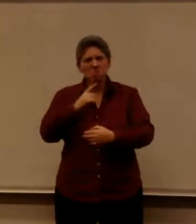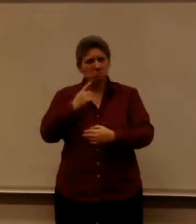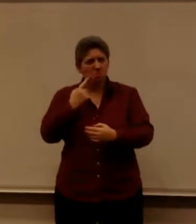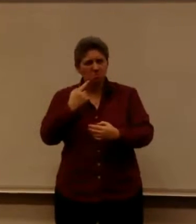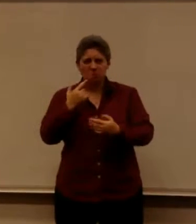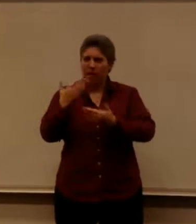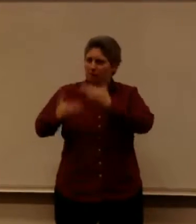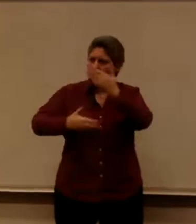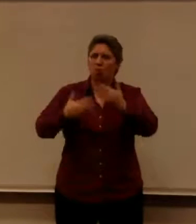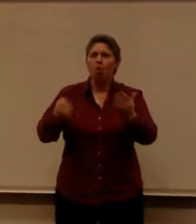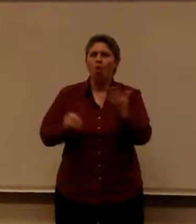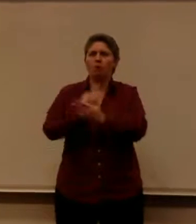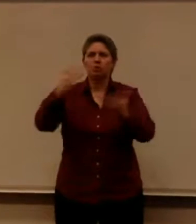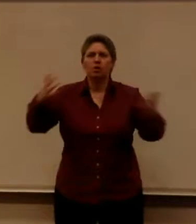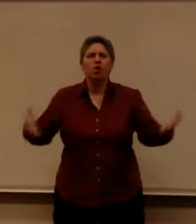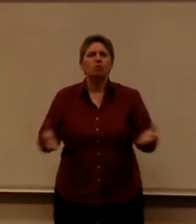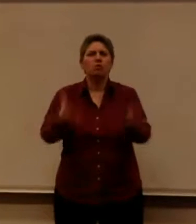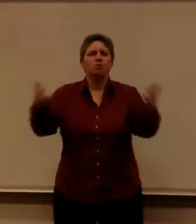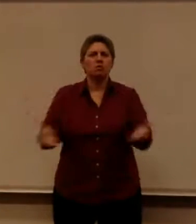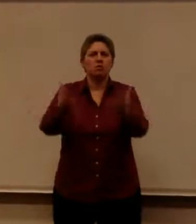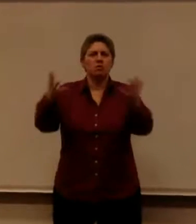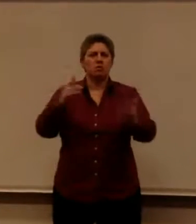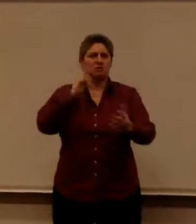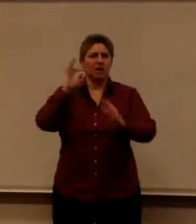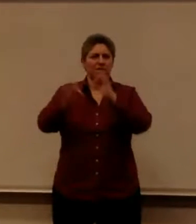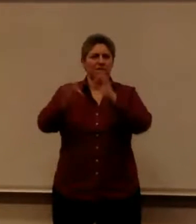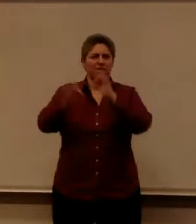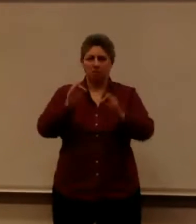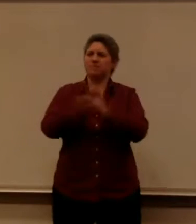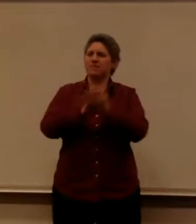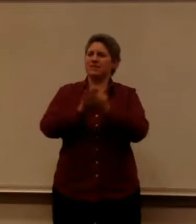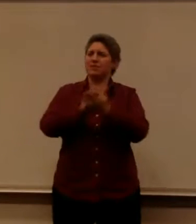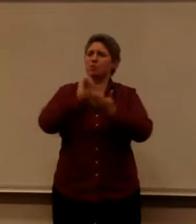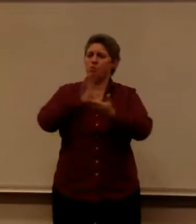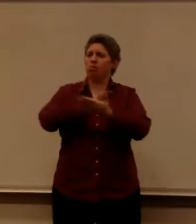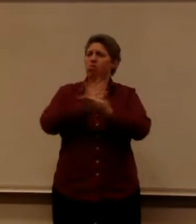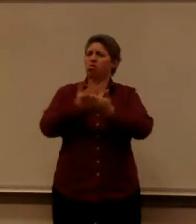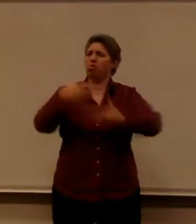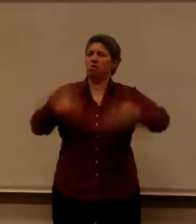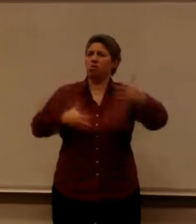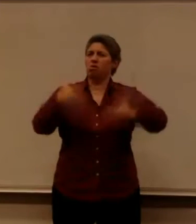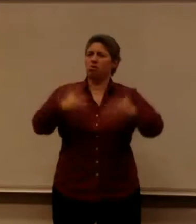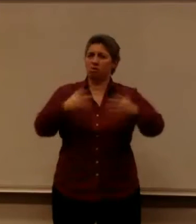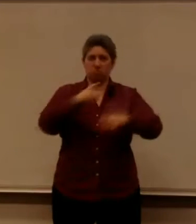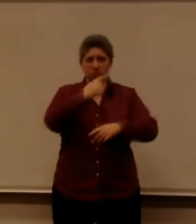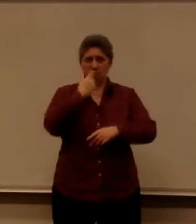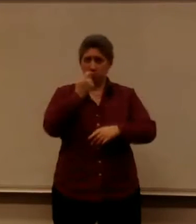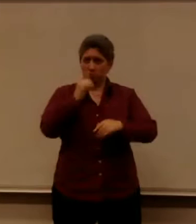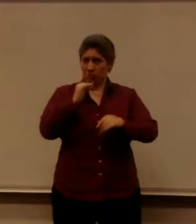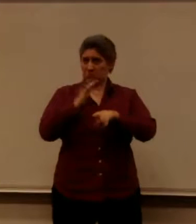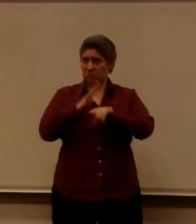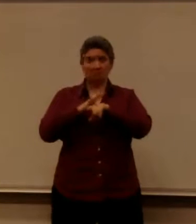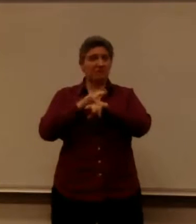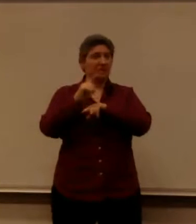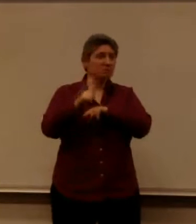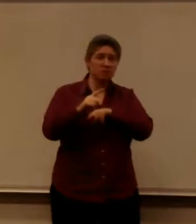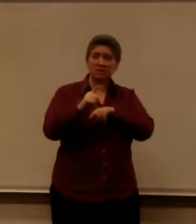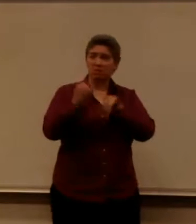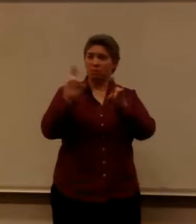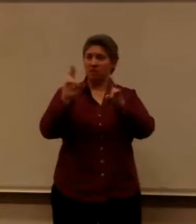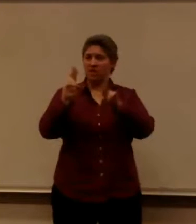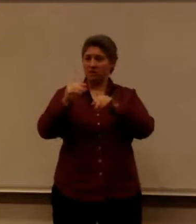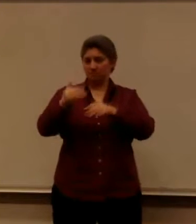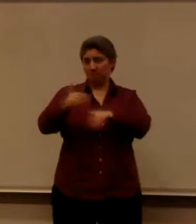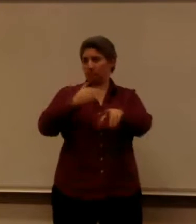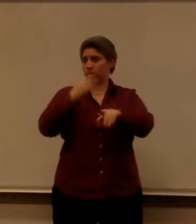deaf people to apply for positions on the National Advisory Group. So promoting any recruitment for that, so that people are aware